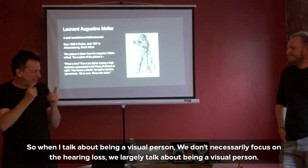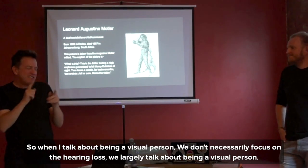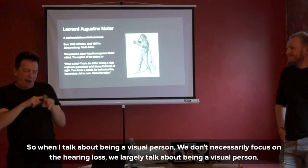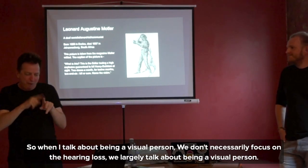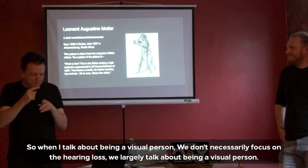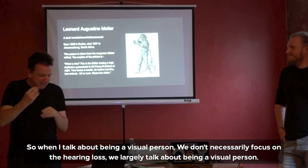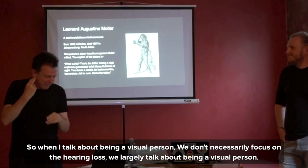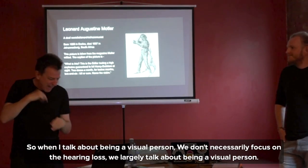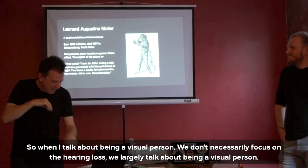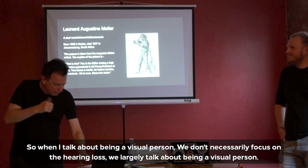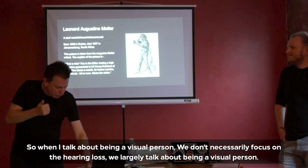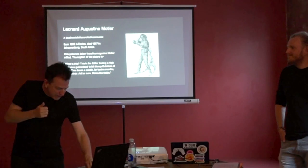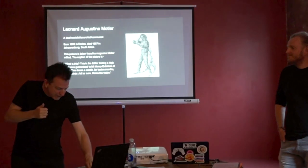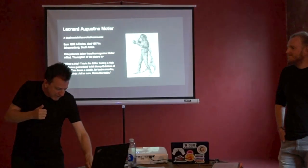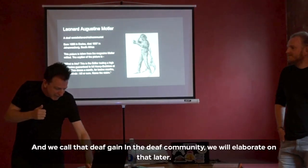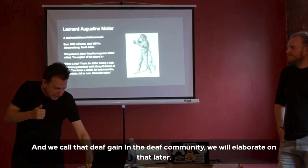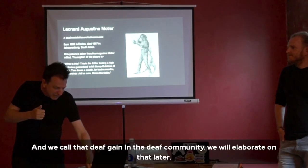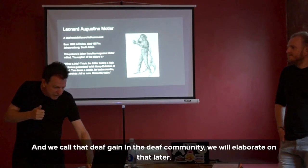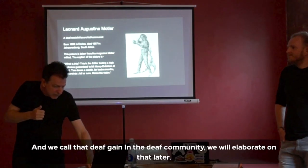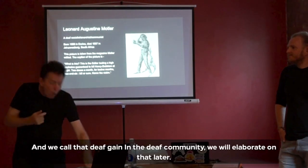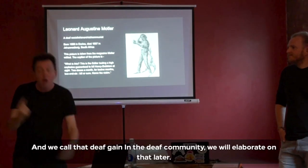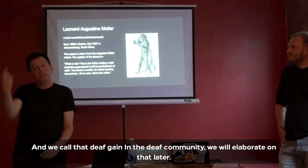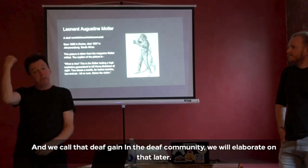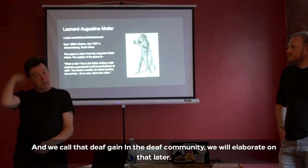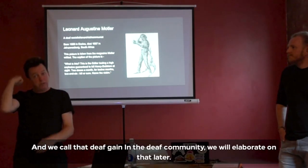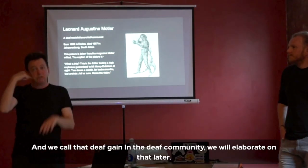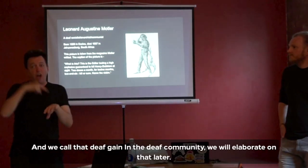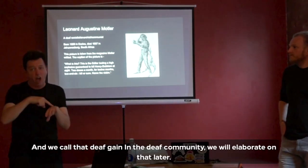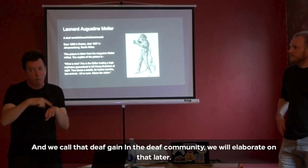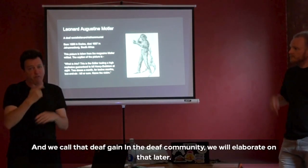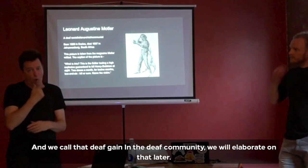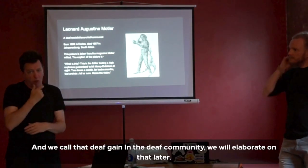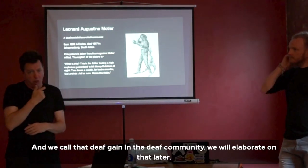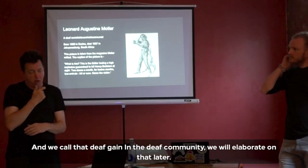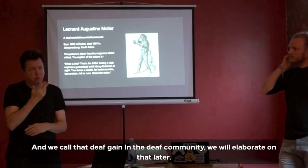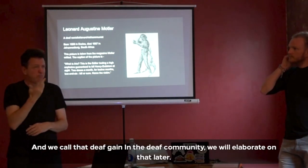talk about being a visual person, right? And we call that deaf game in the deaf community, we will elaborate on that later.